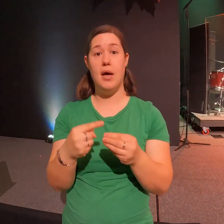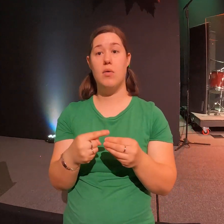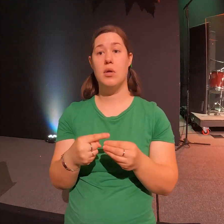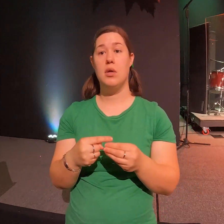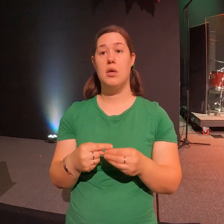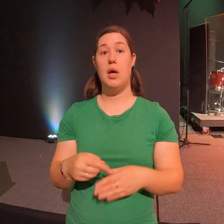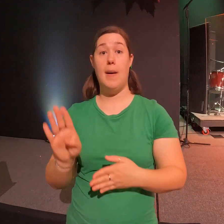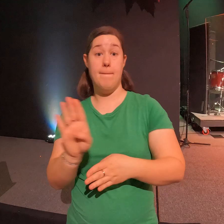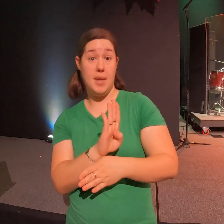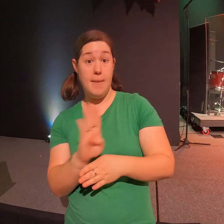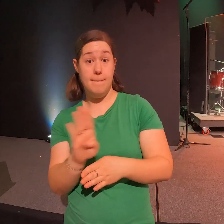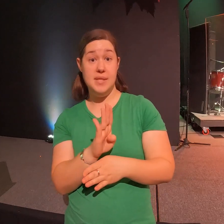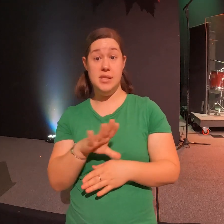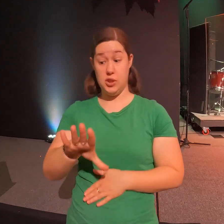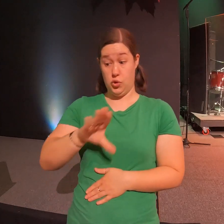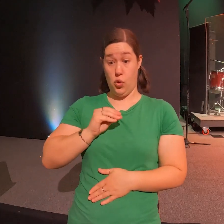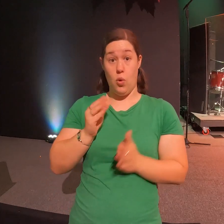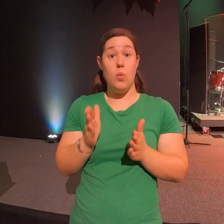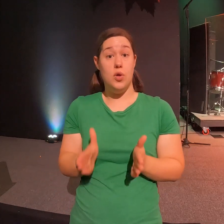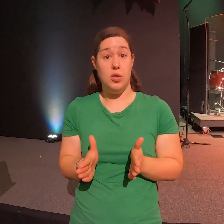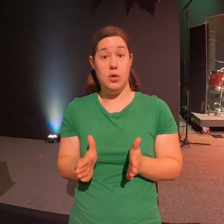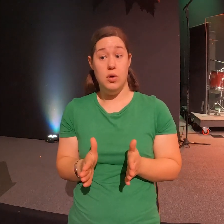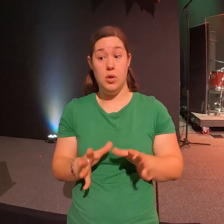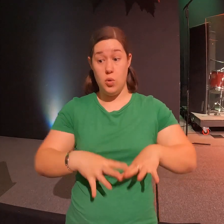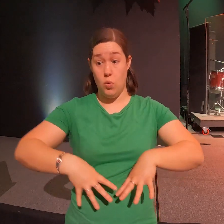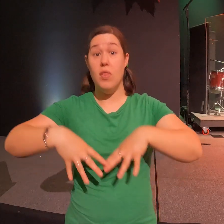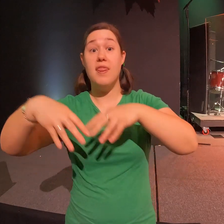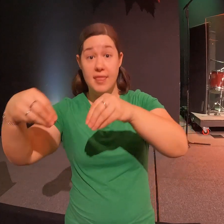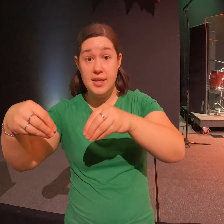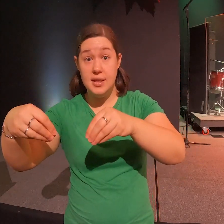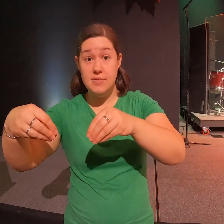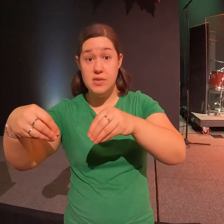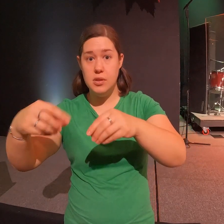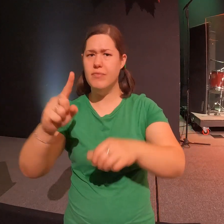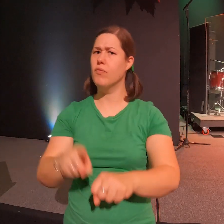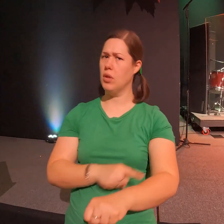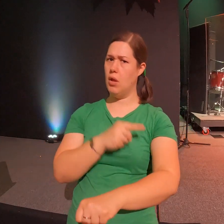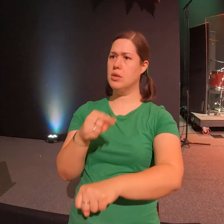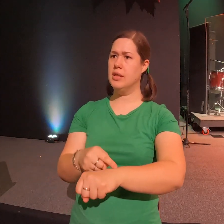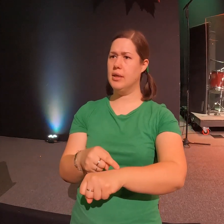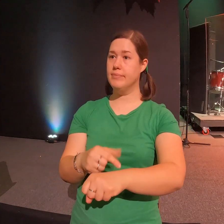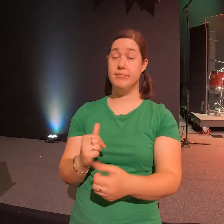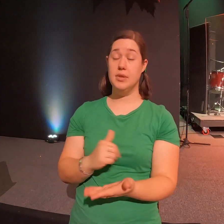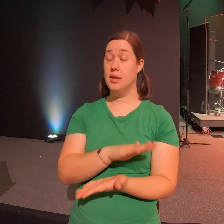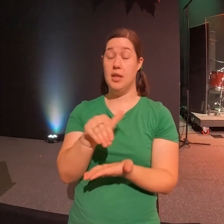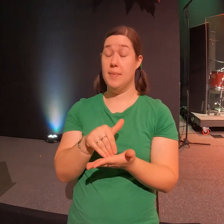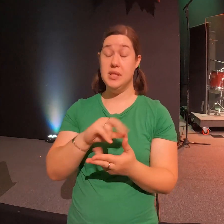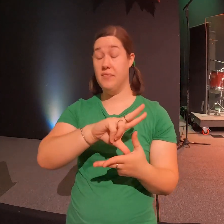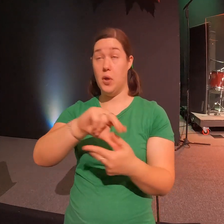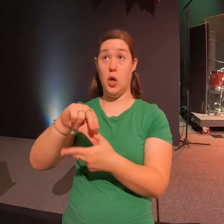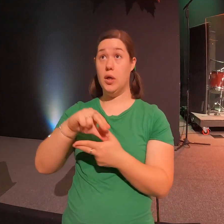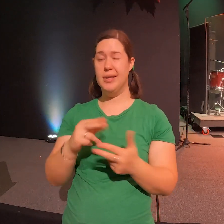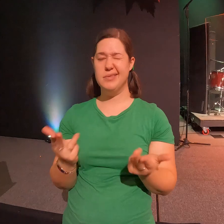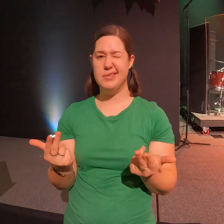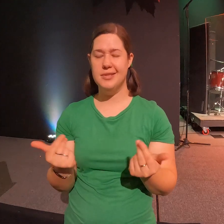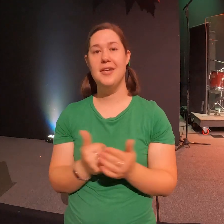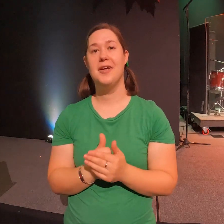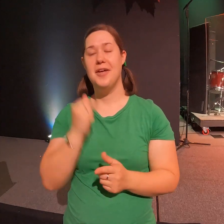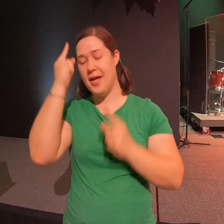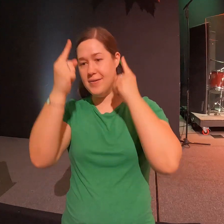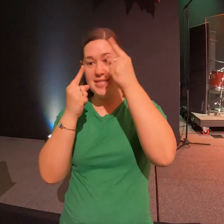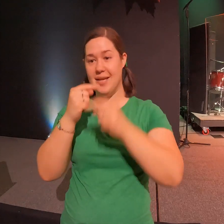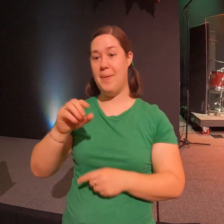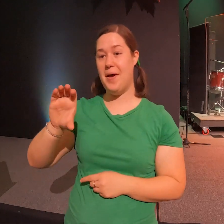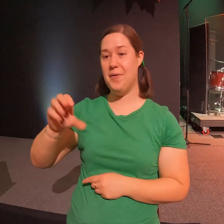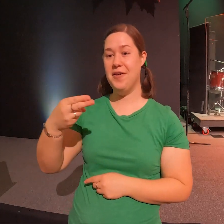for an extended period of time, even when there's hurricanes. I was thinking about Charlie as I read